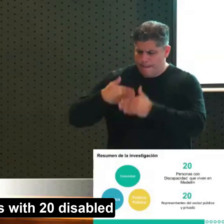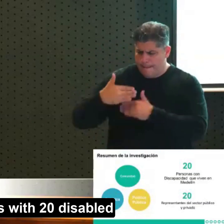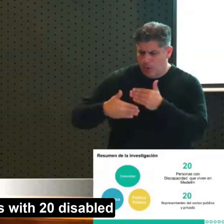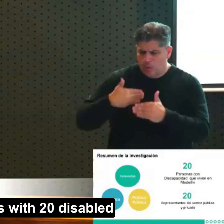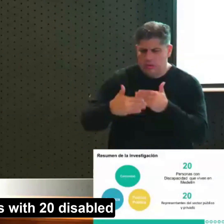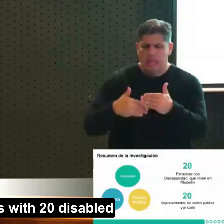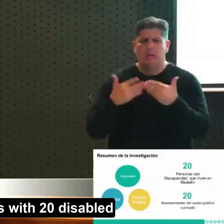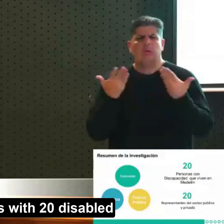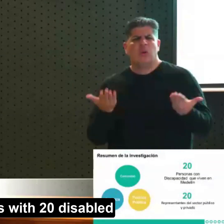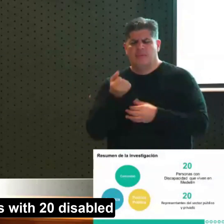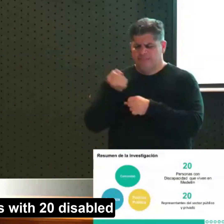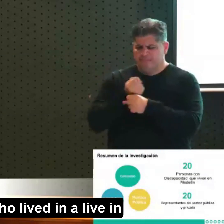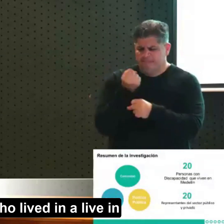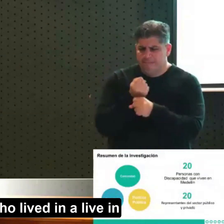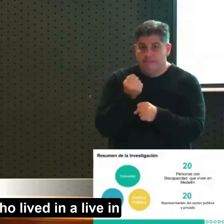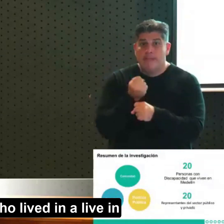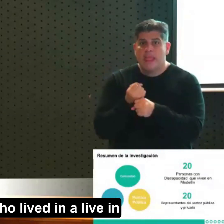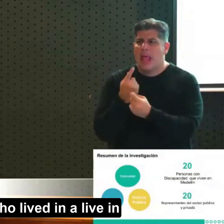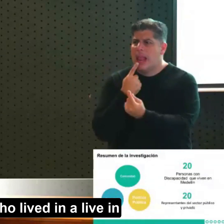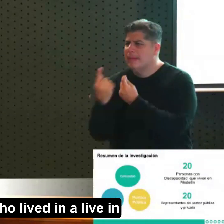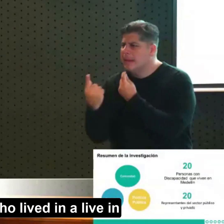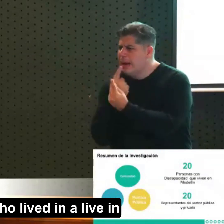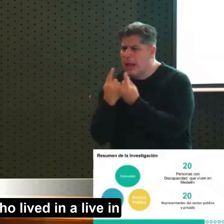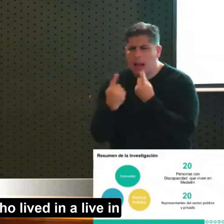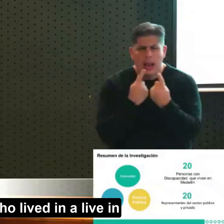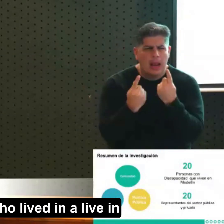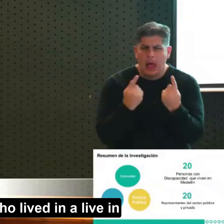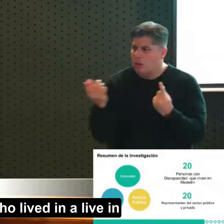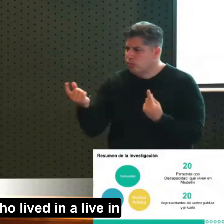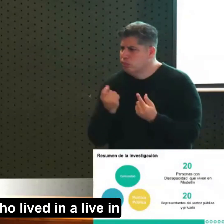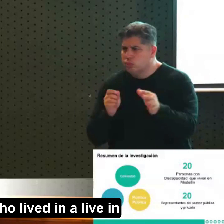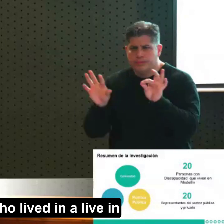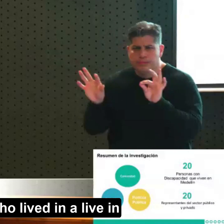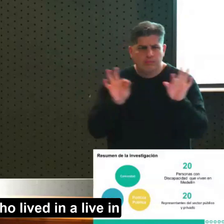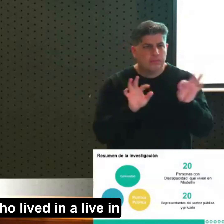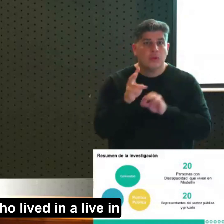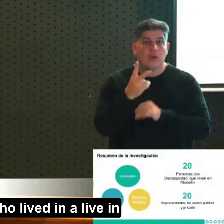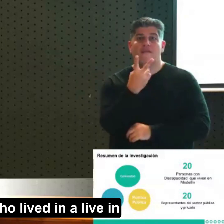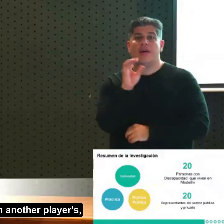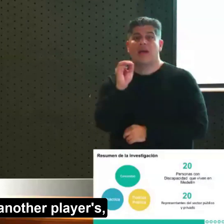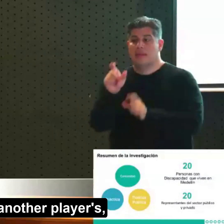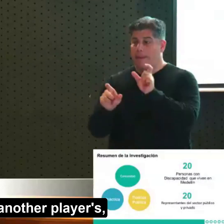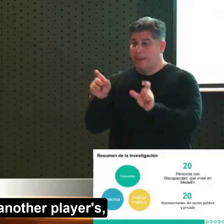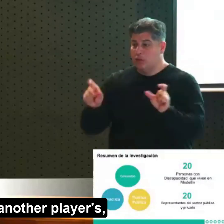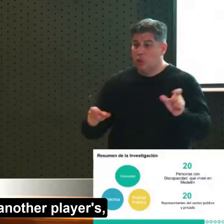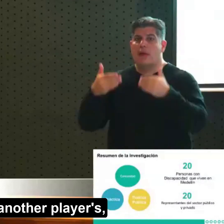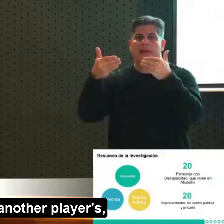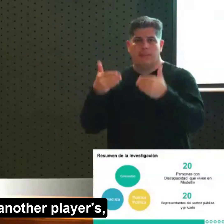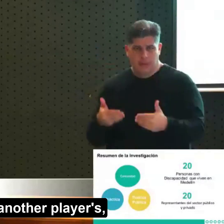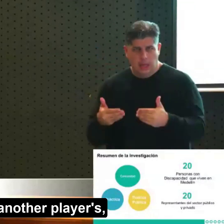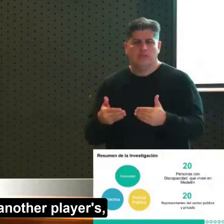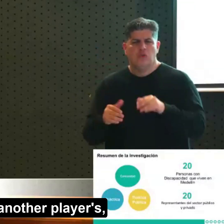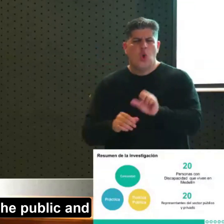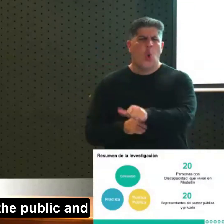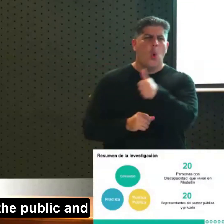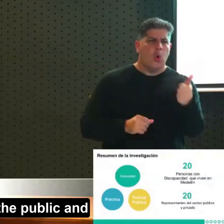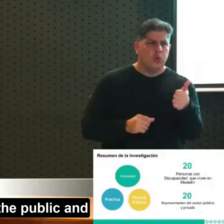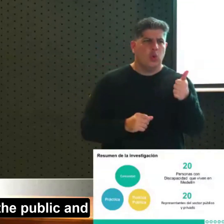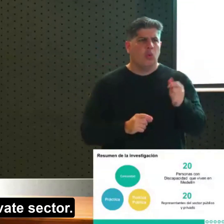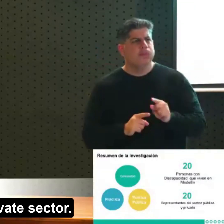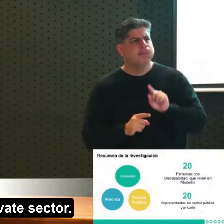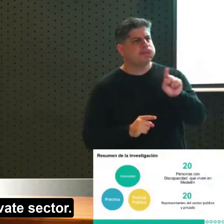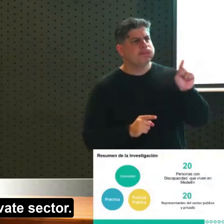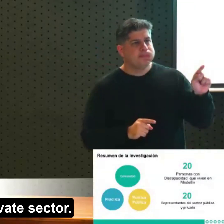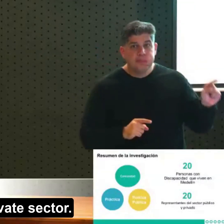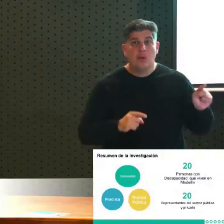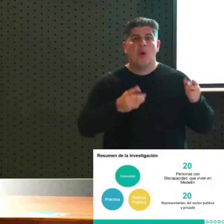interviews with 20 disabled persons who live in Medellín and other players, both the public